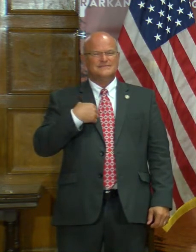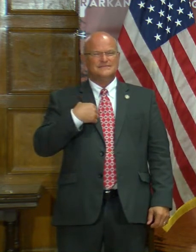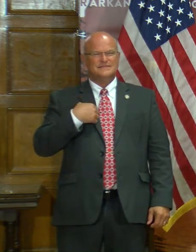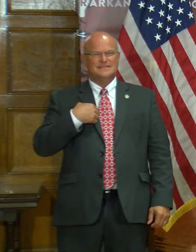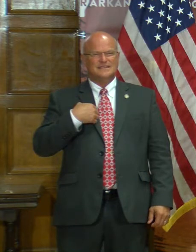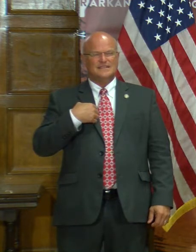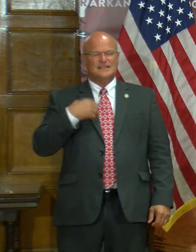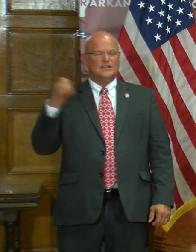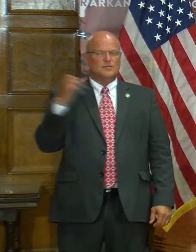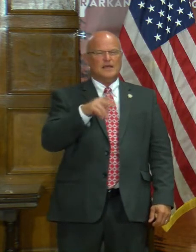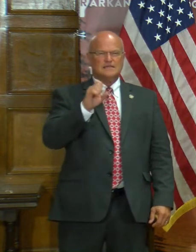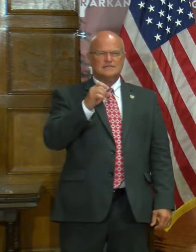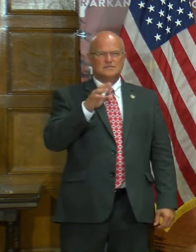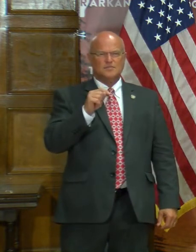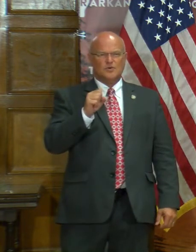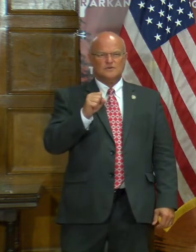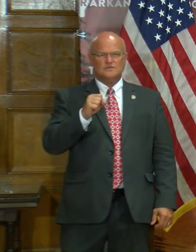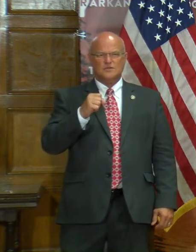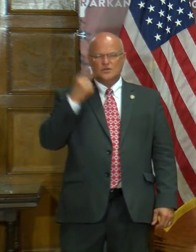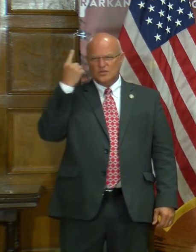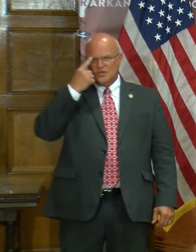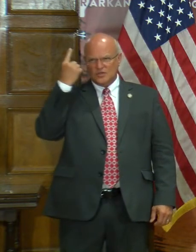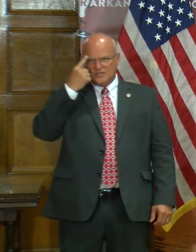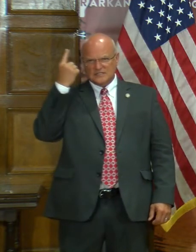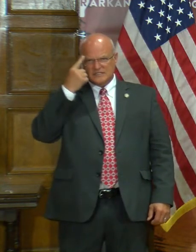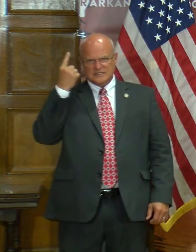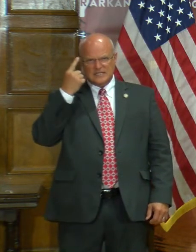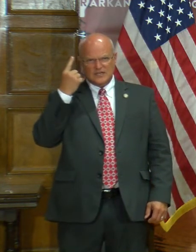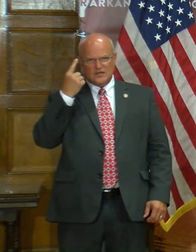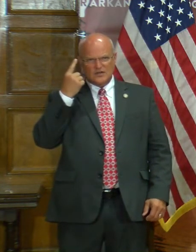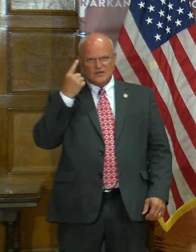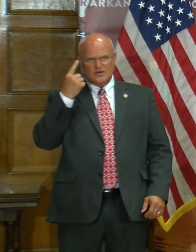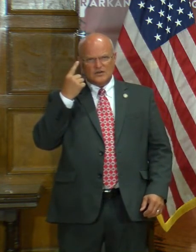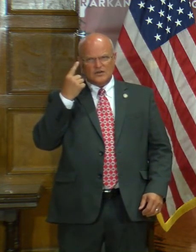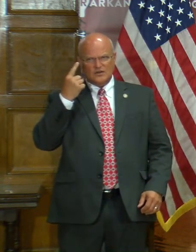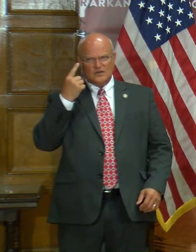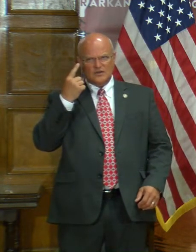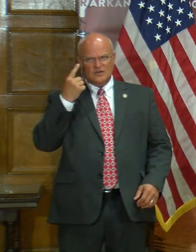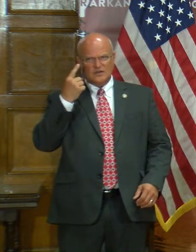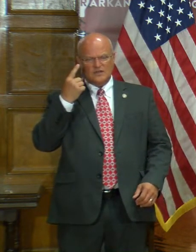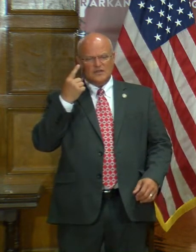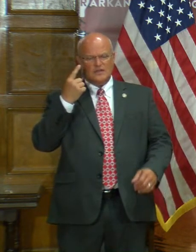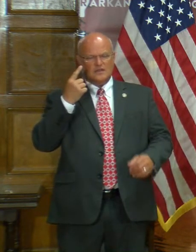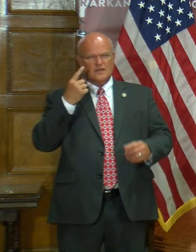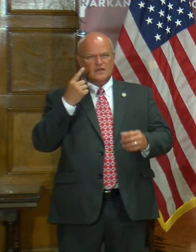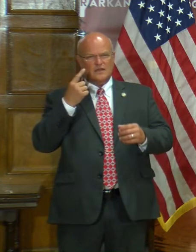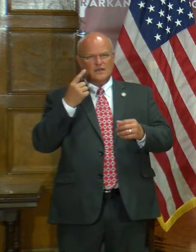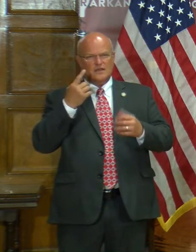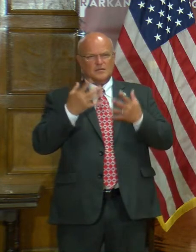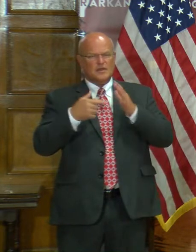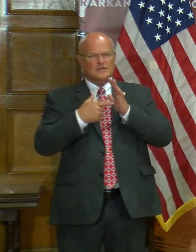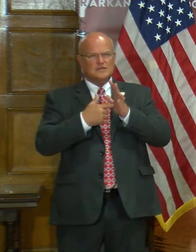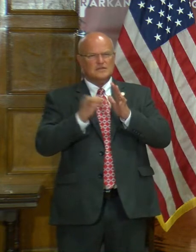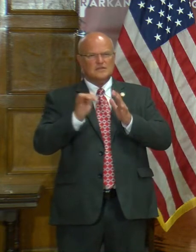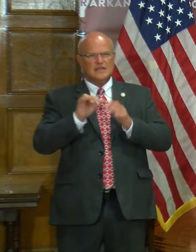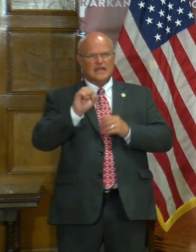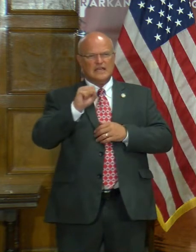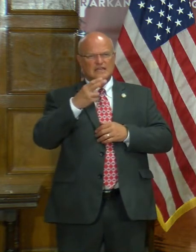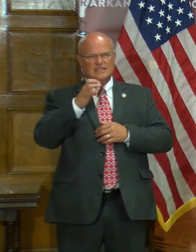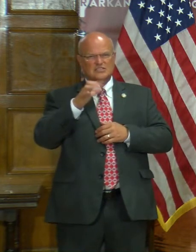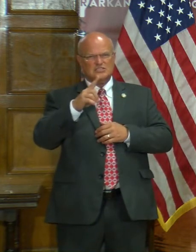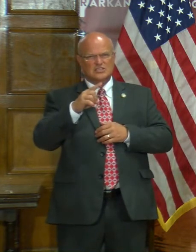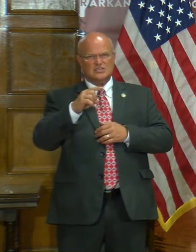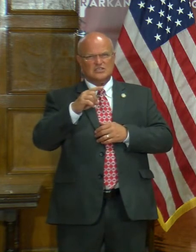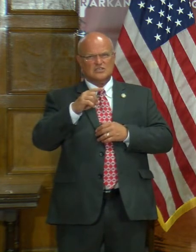real quick, would you consider encouraging football coaches to add something to the helmets that might resemble something like a shield